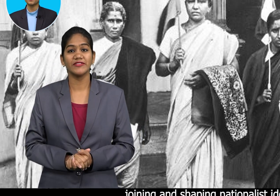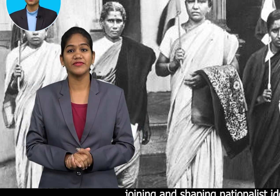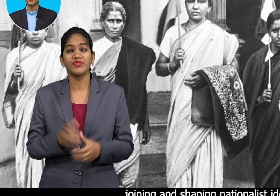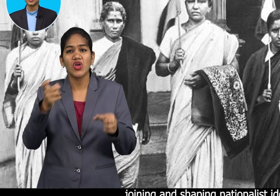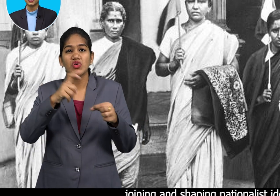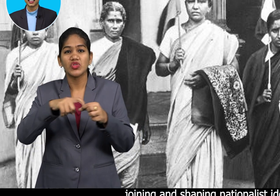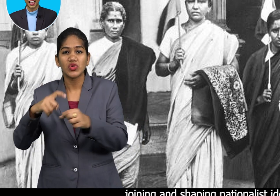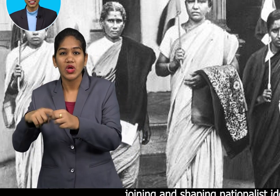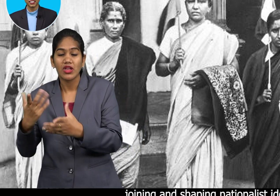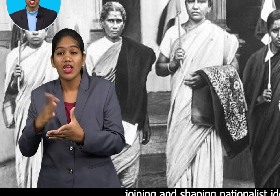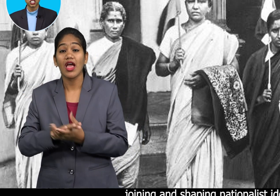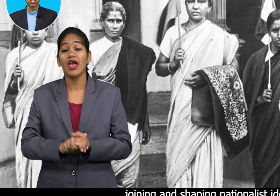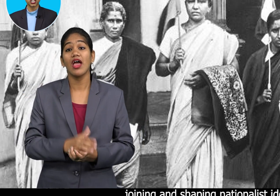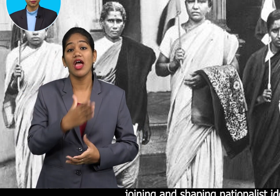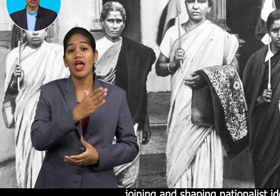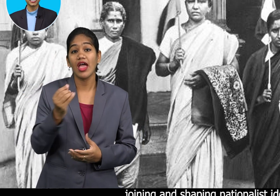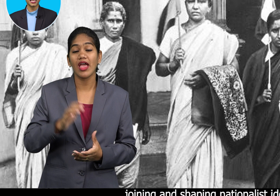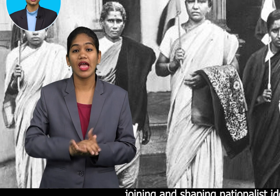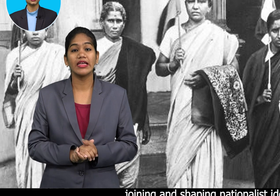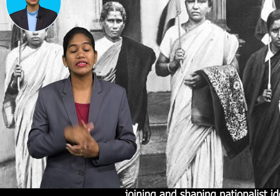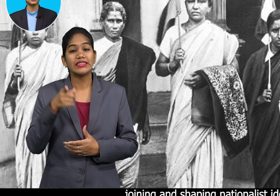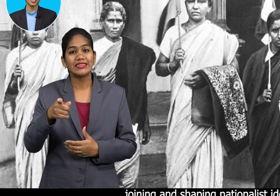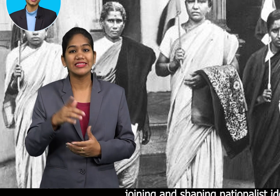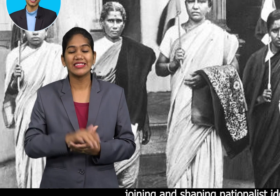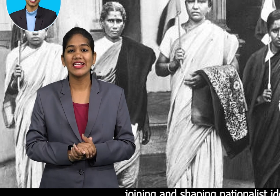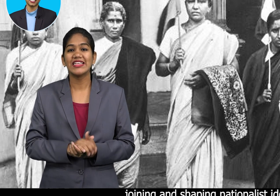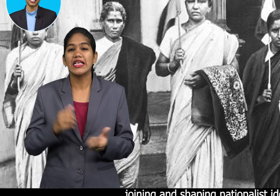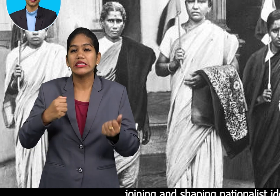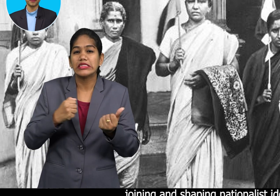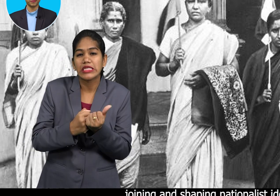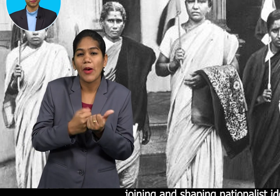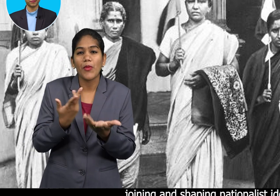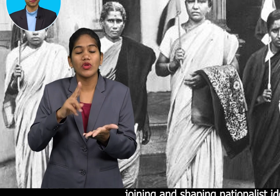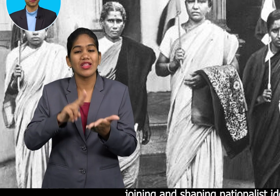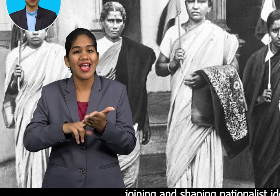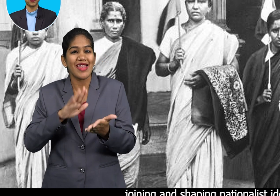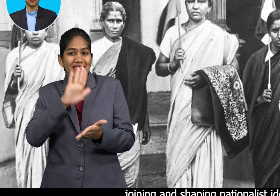joining and shaping nationalist ideas.